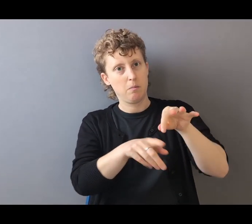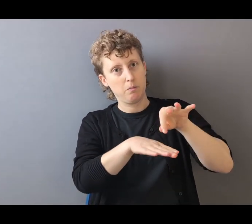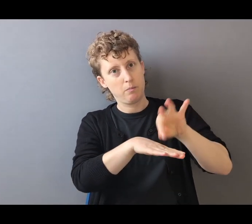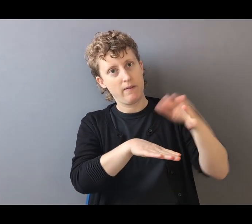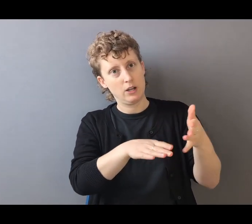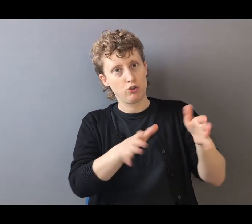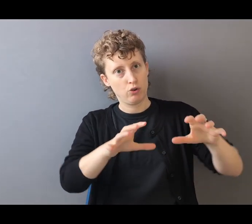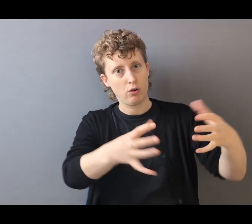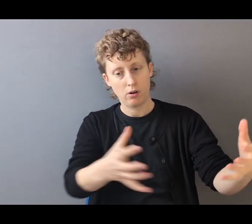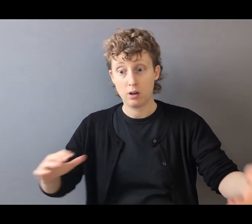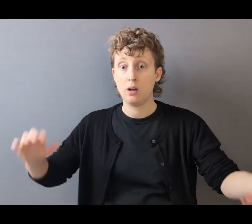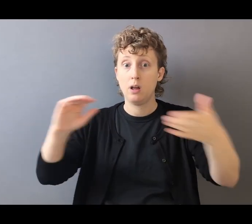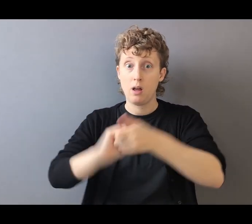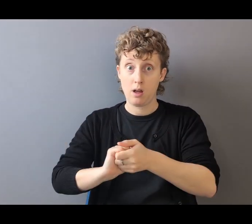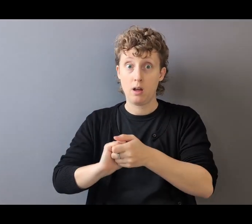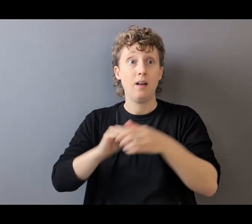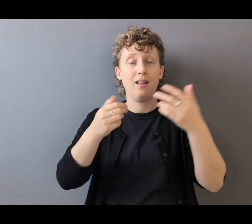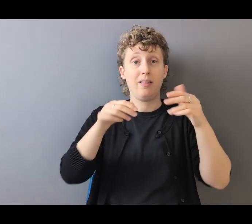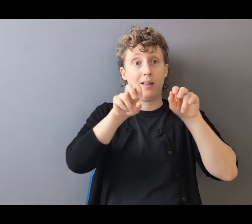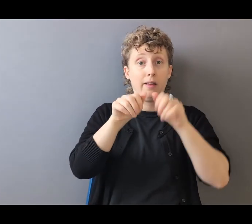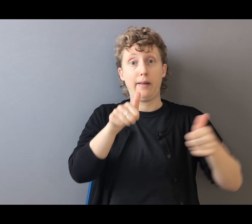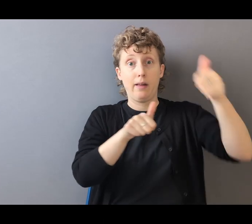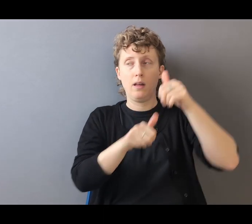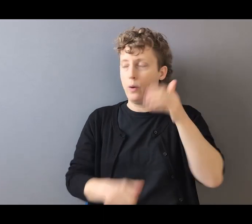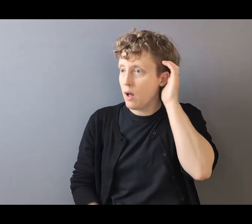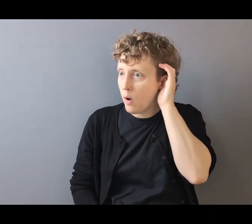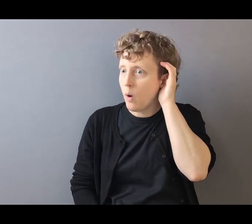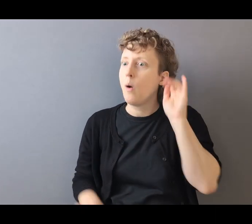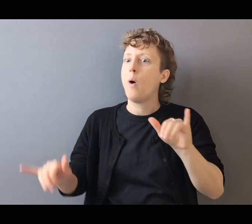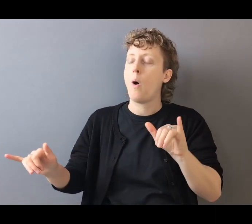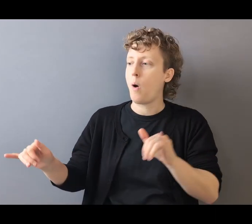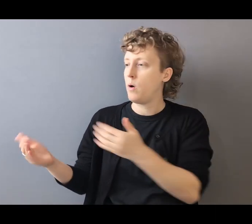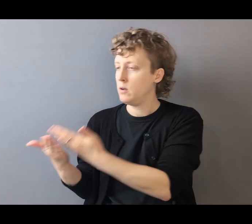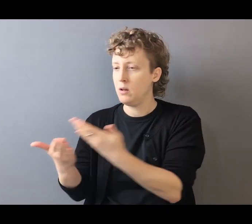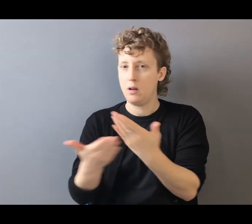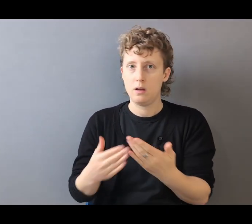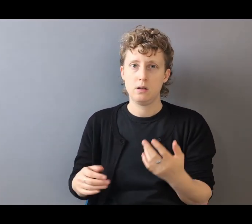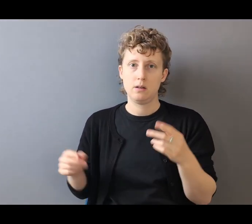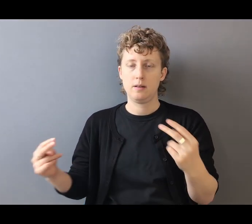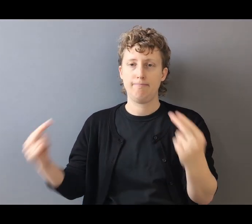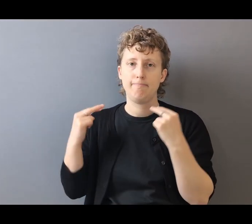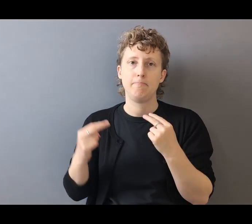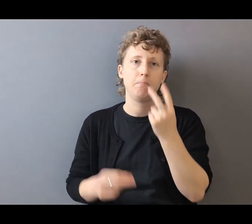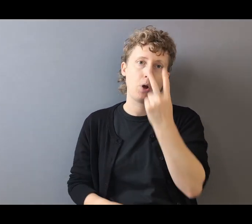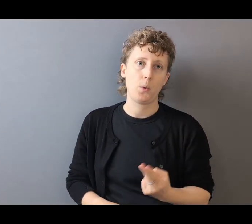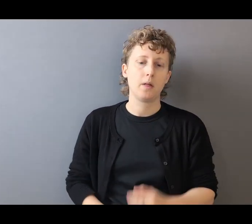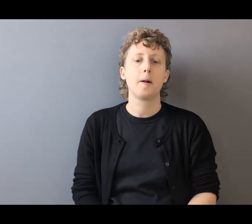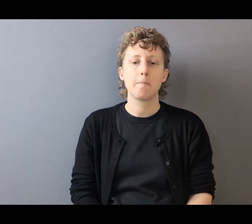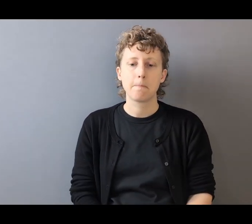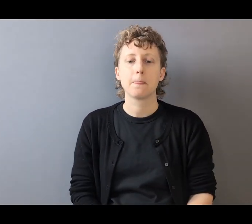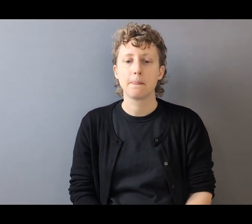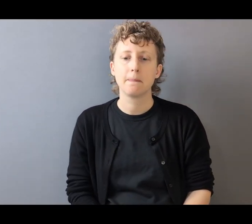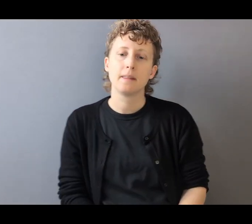quite powerful. So thank you for always being so supportive of our ideas and things like that. So, but we are, I